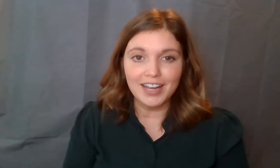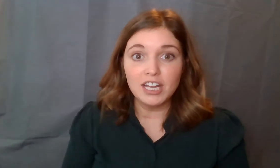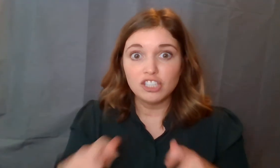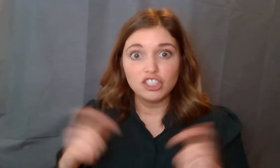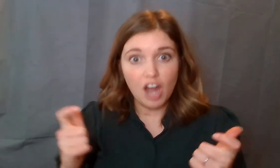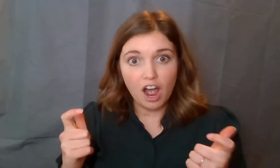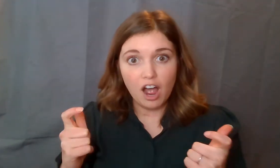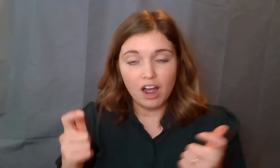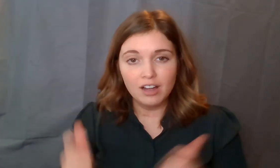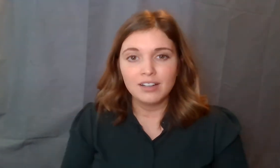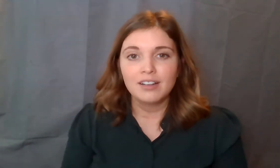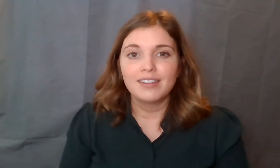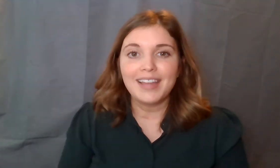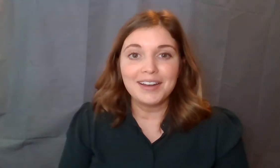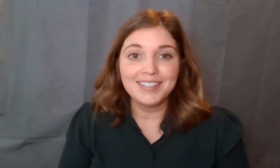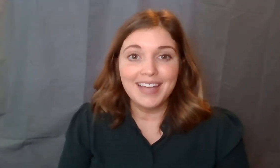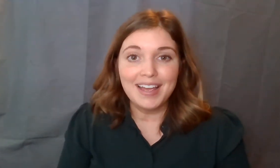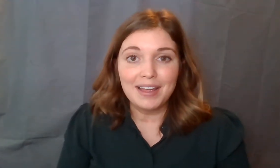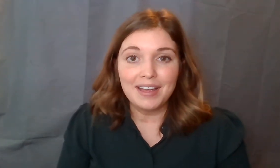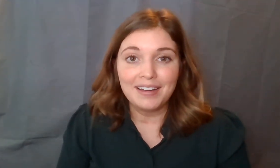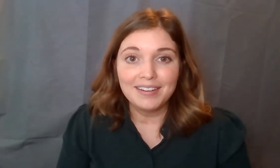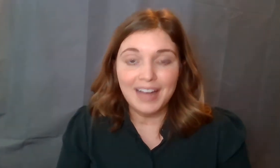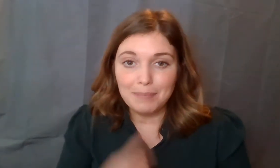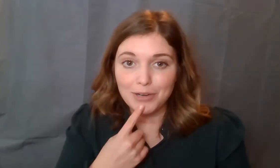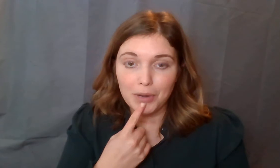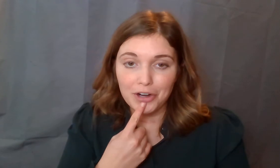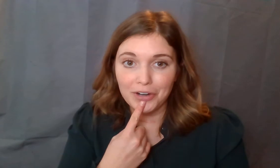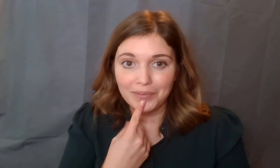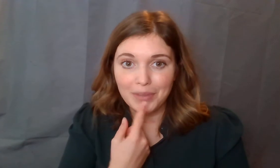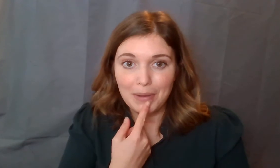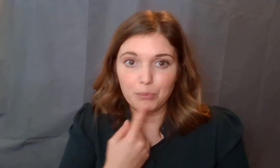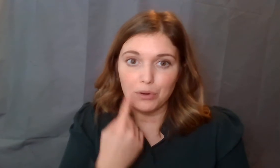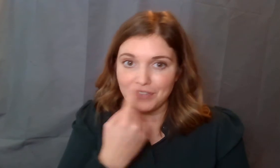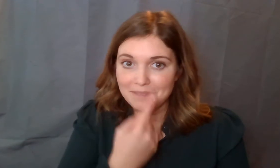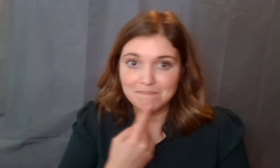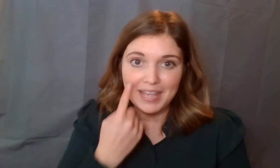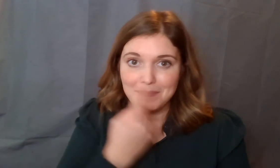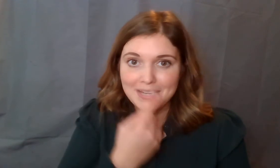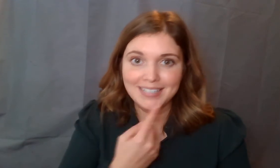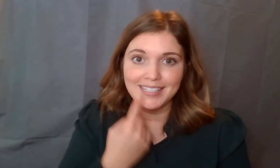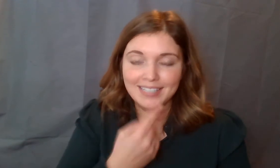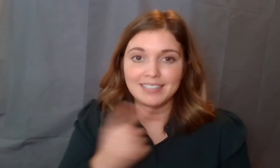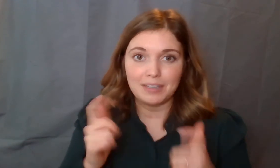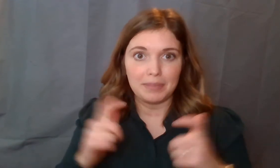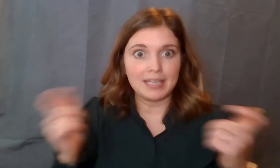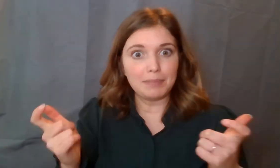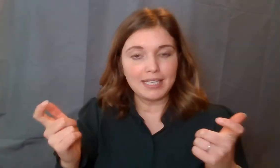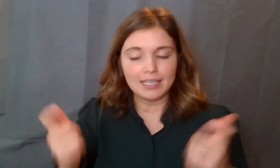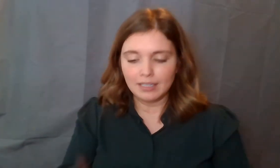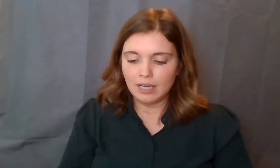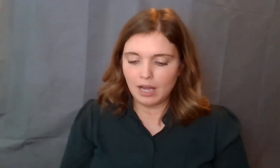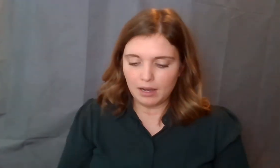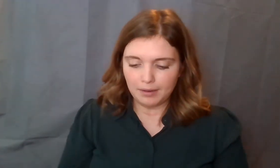C-H-A, cha. That is a non-manual marker, a mouth morpheme. That means something is big.